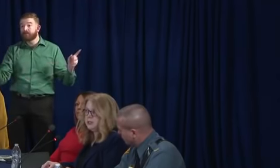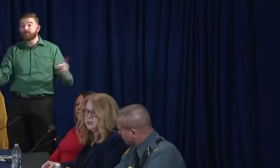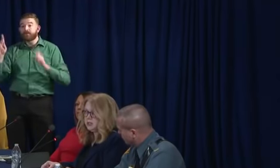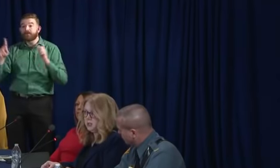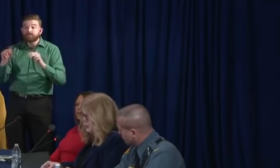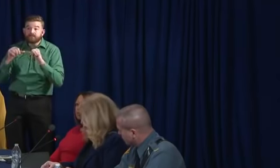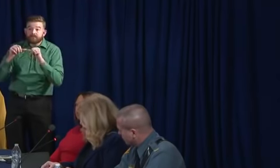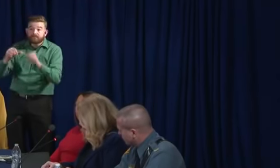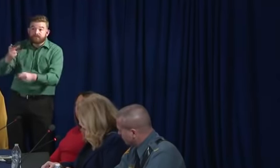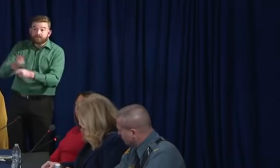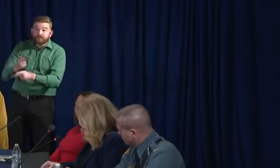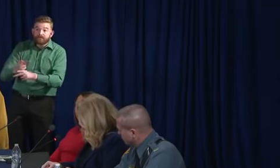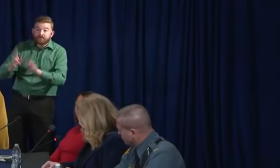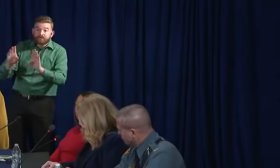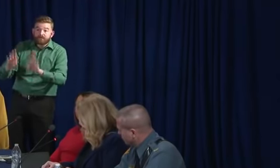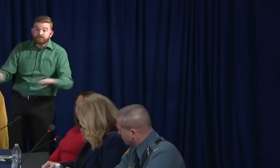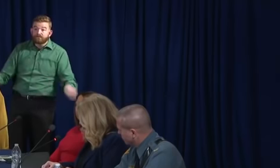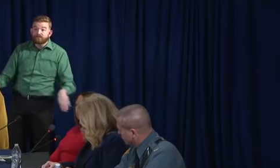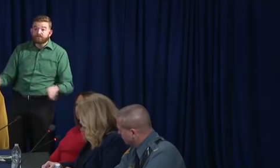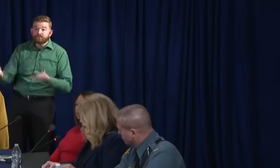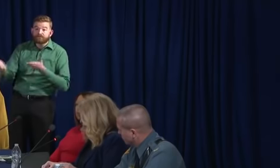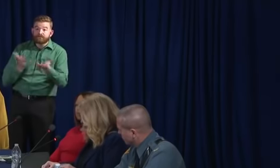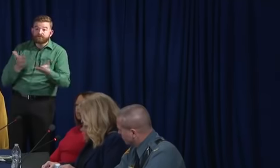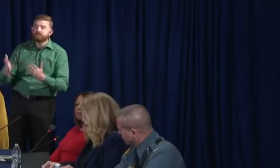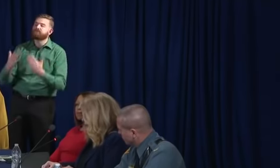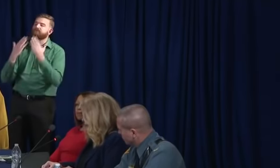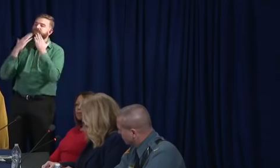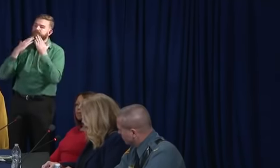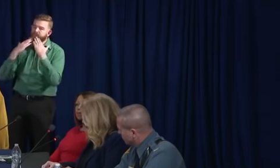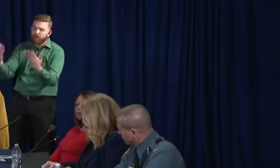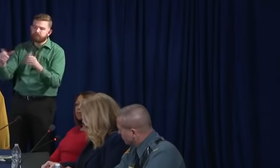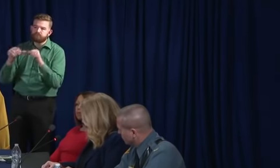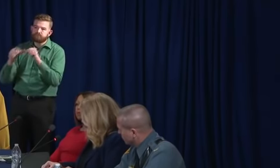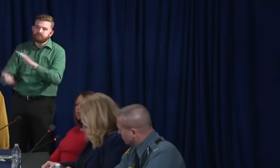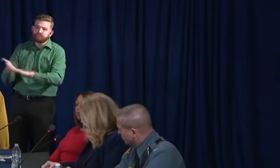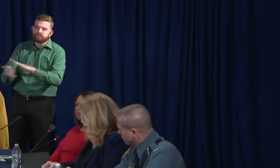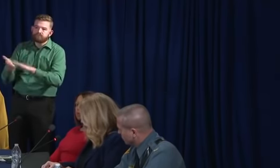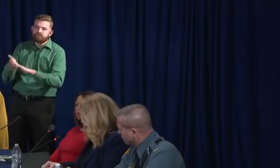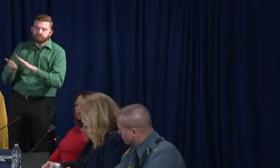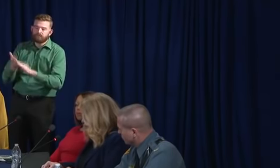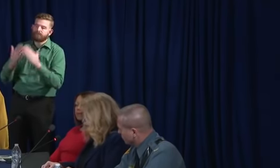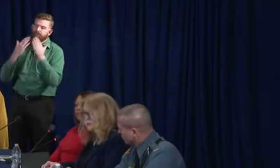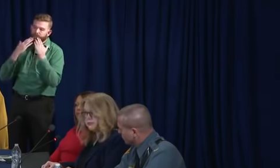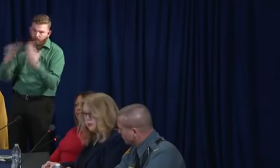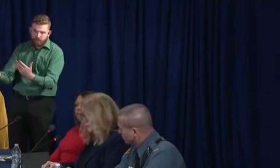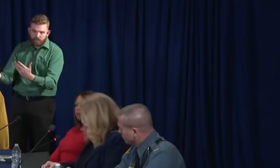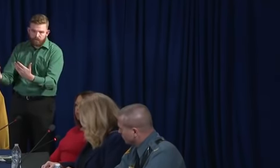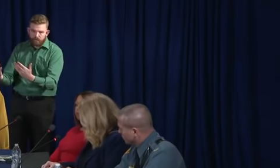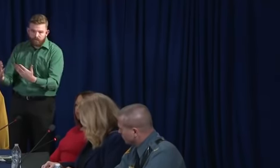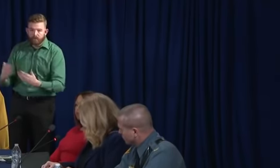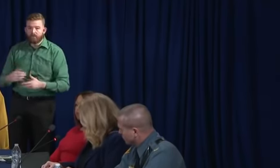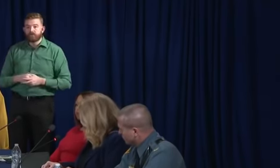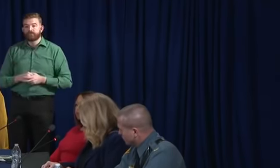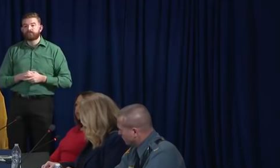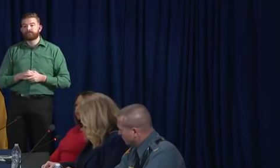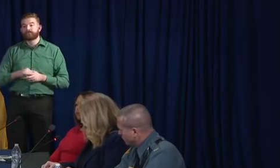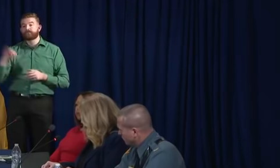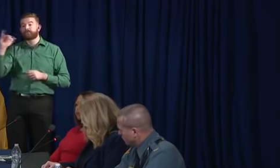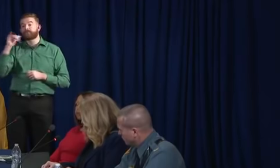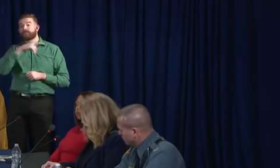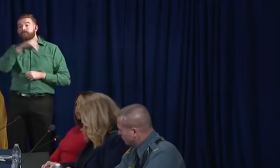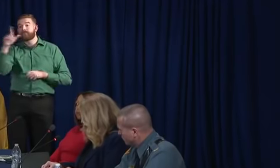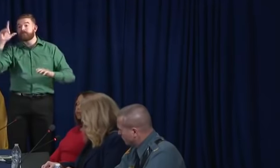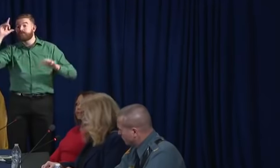more than in this challenging time. Third, there are the vital services that we provide to adults with developmental disabilities who live